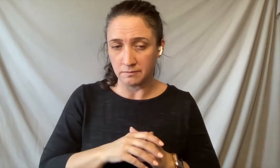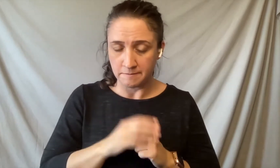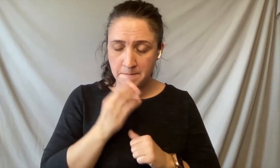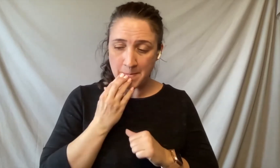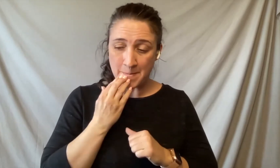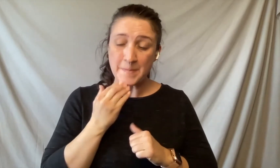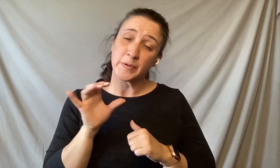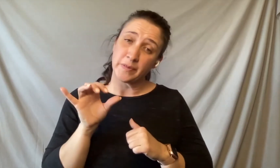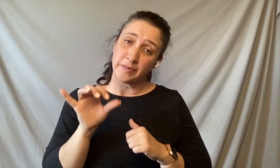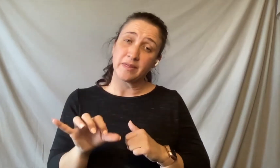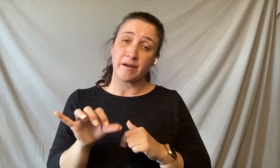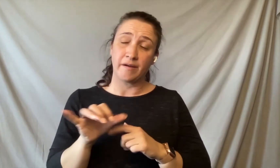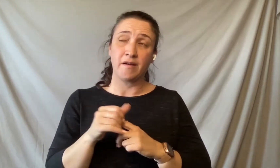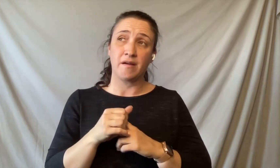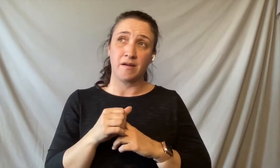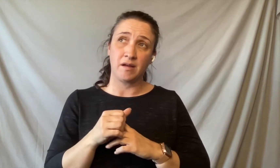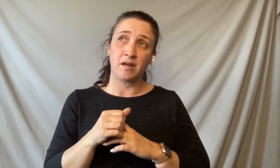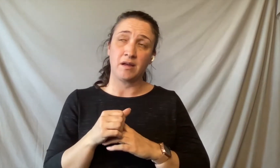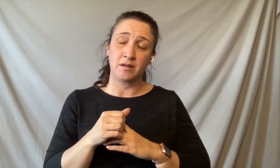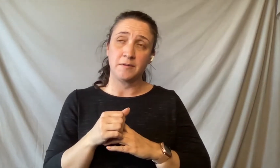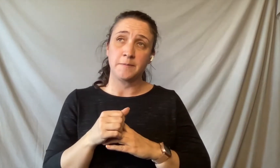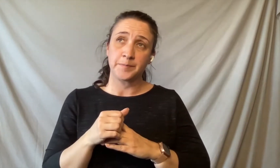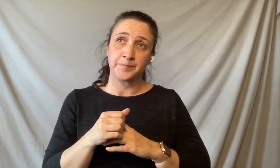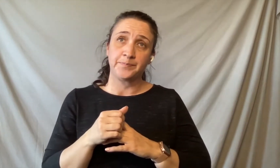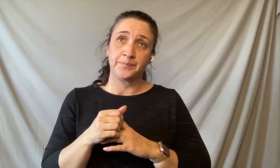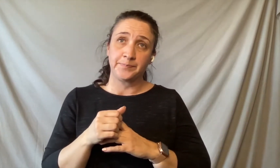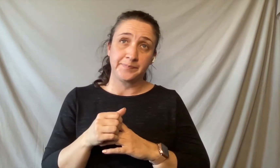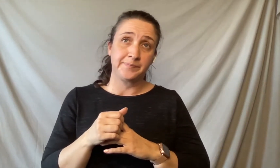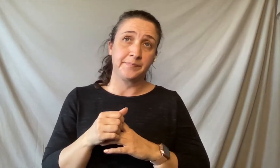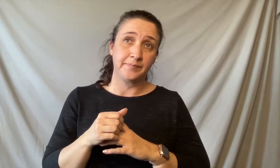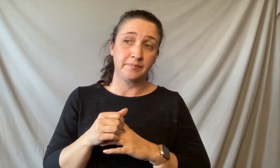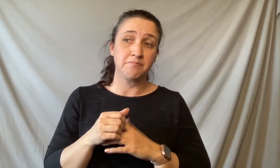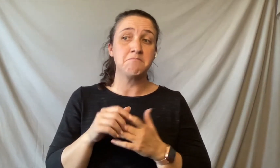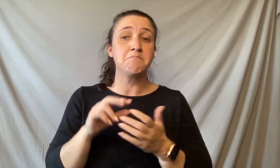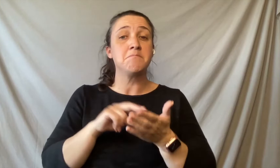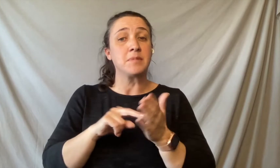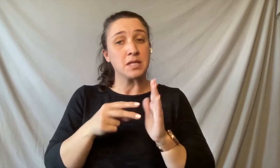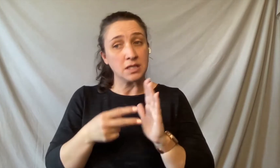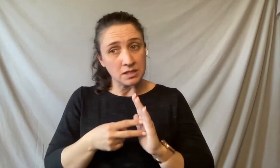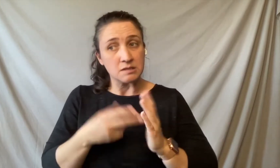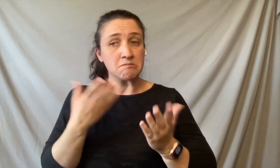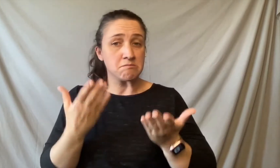that might, as a result, do things like